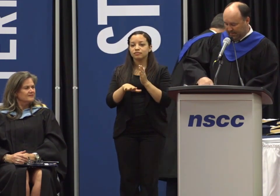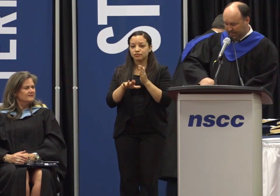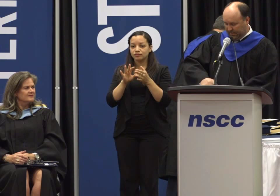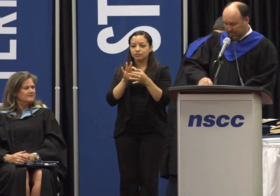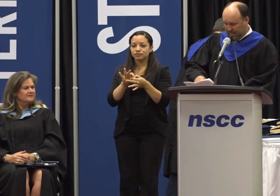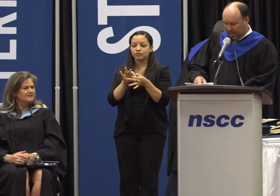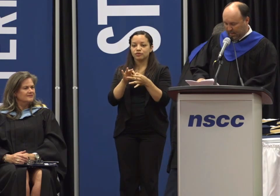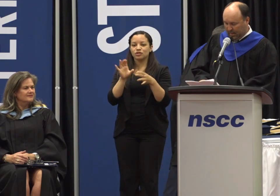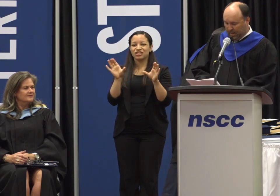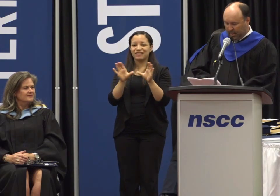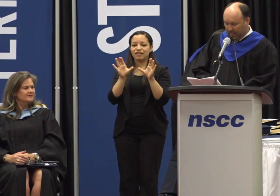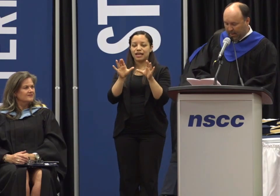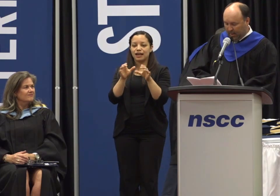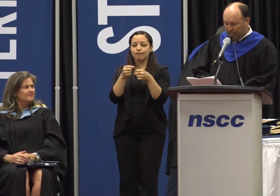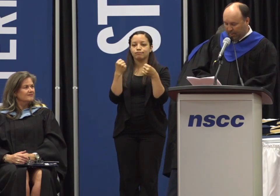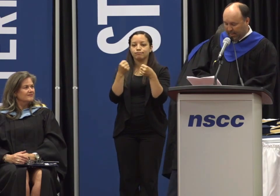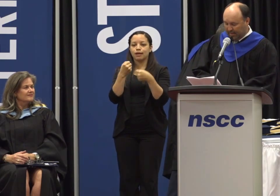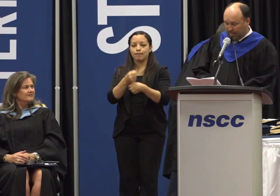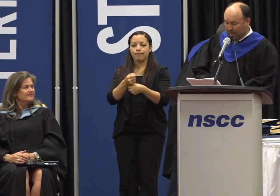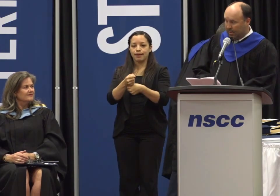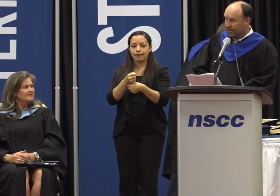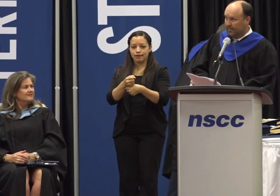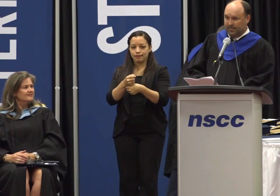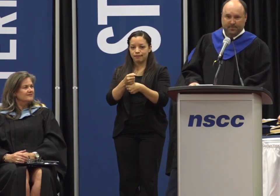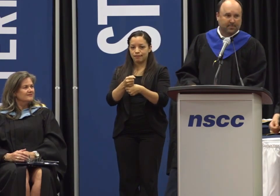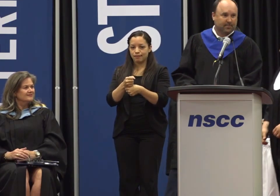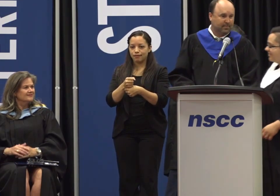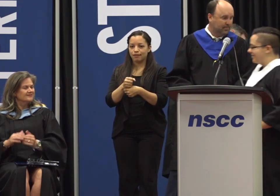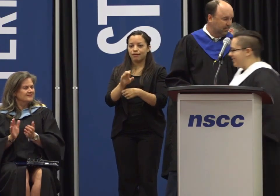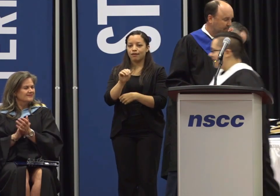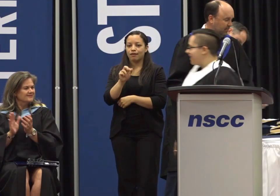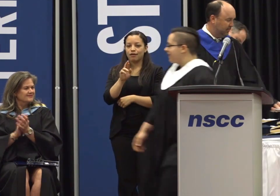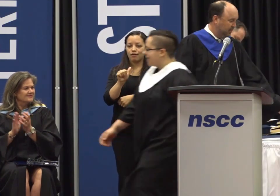Making. Karel Boyette Leblanc.